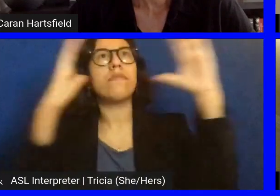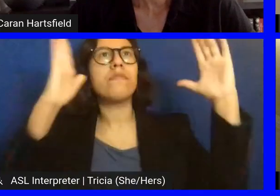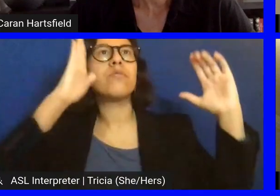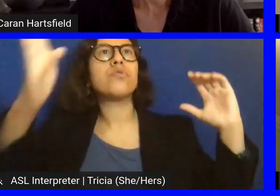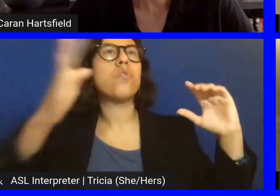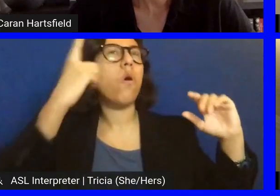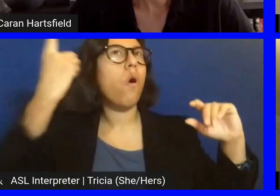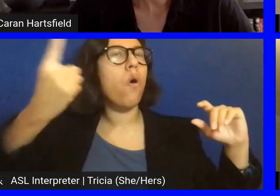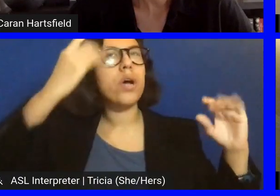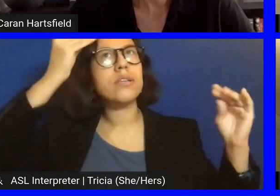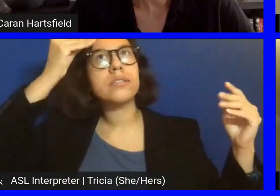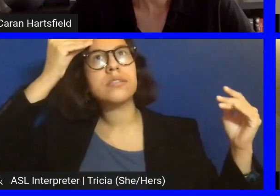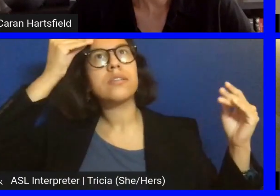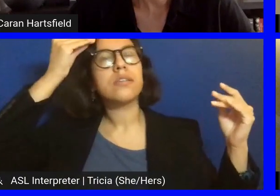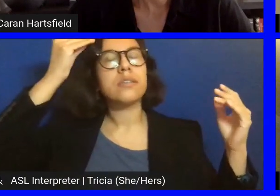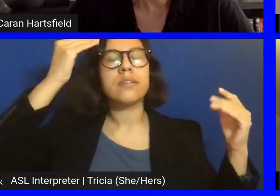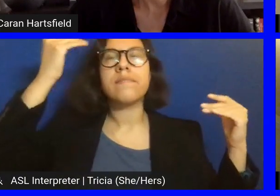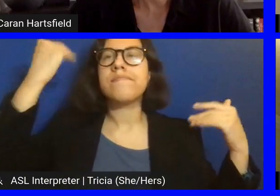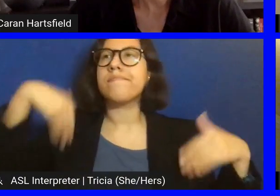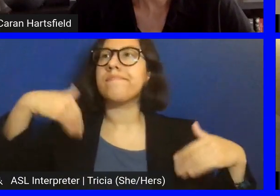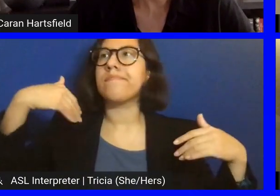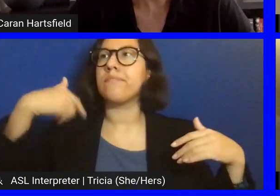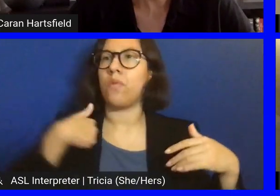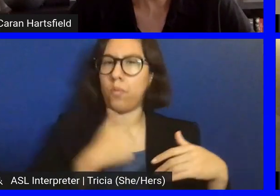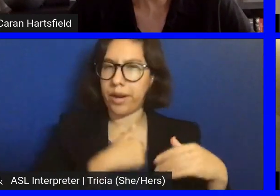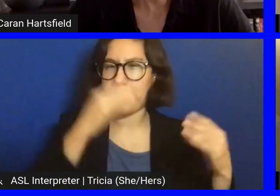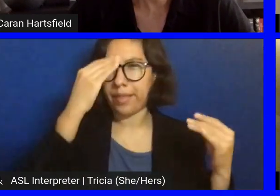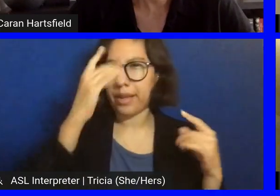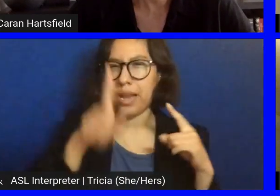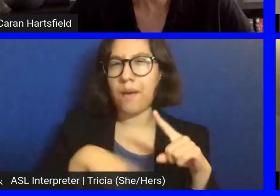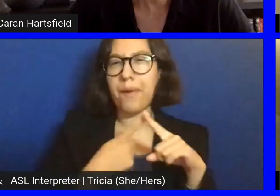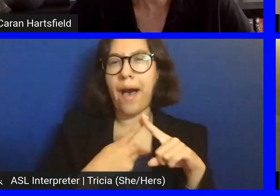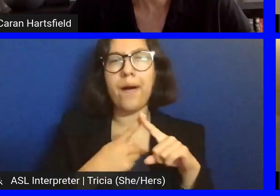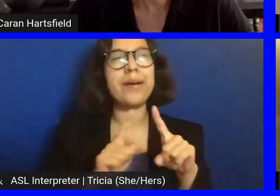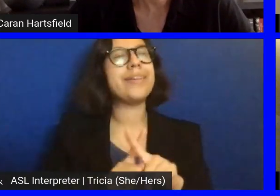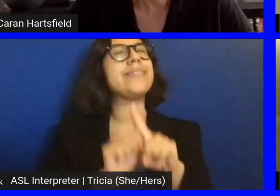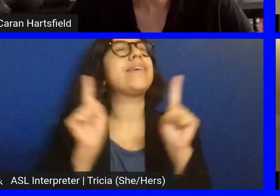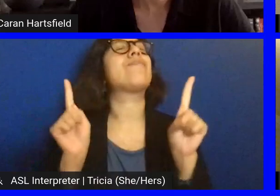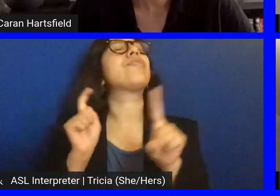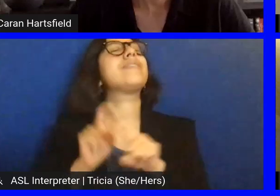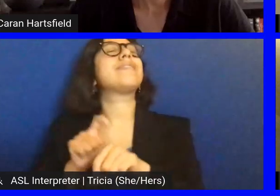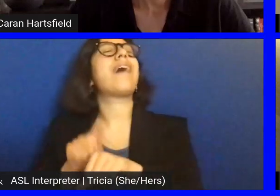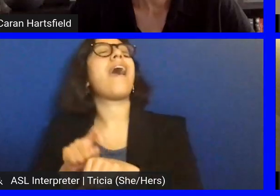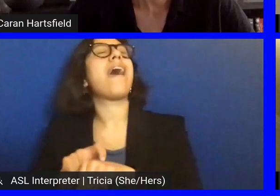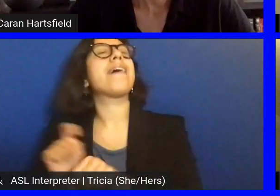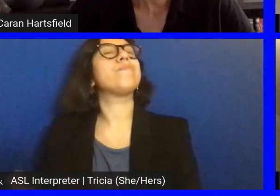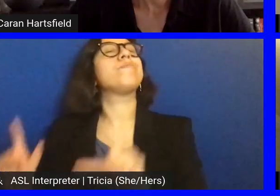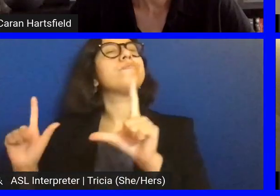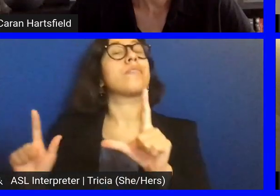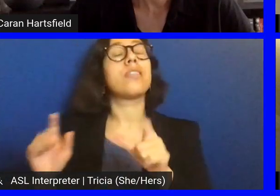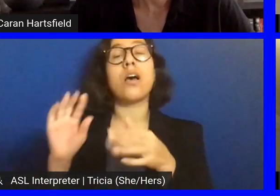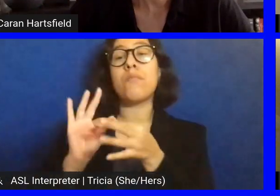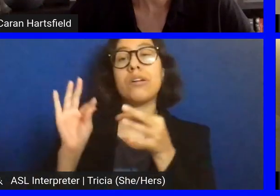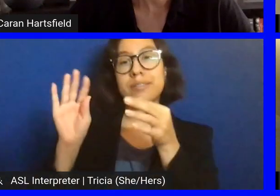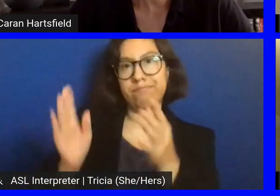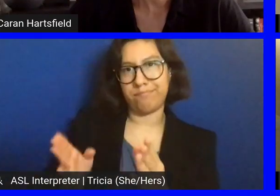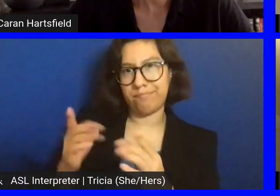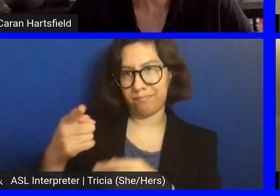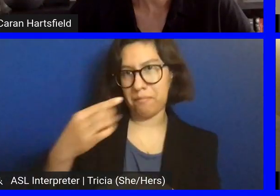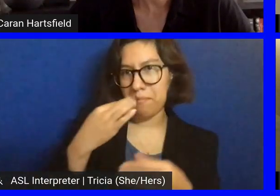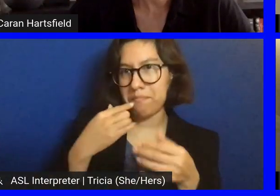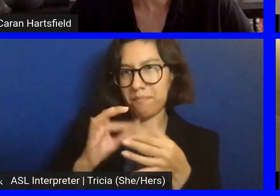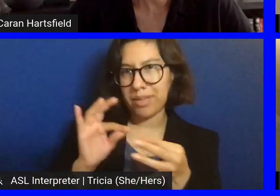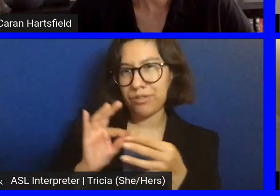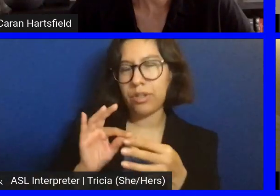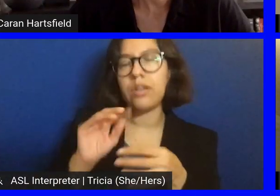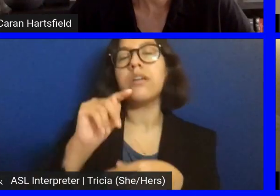And so we're thinking mm-hmm. about a different time frame. And so, you know, like somebody pointed out in the chat that,